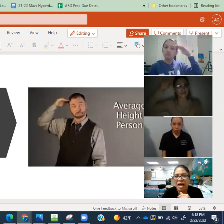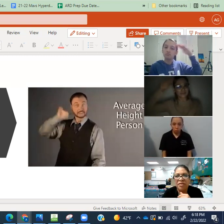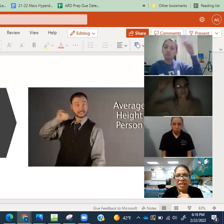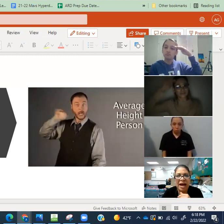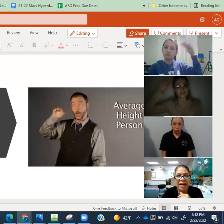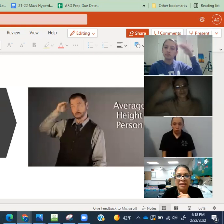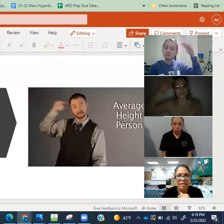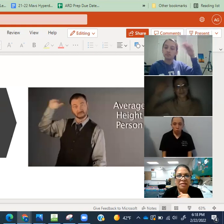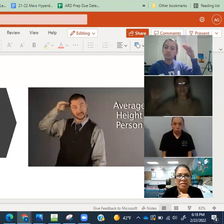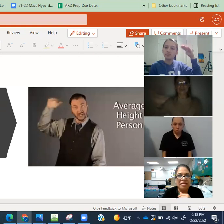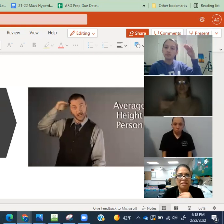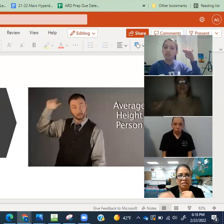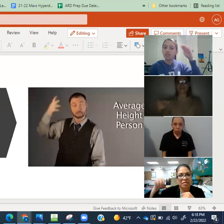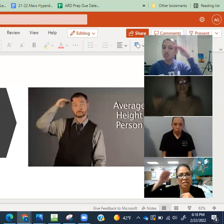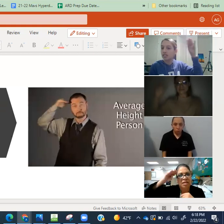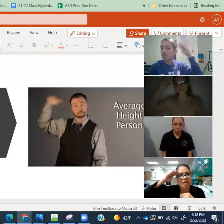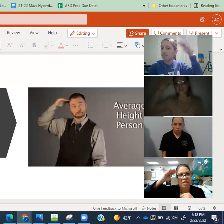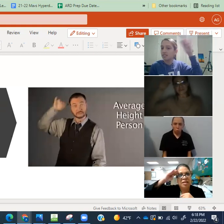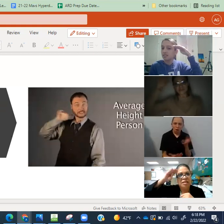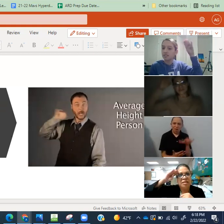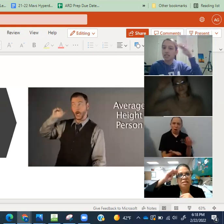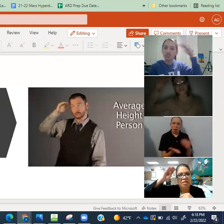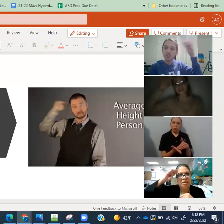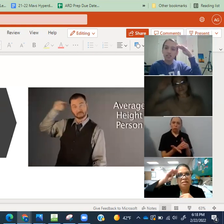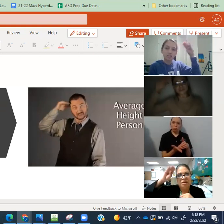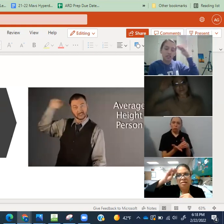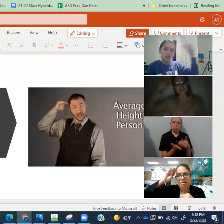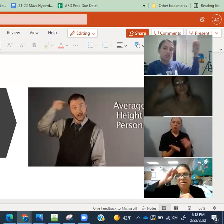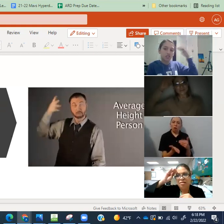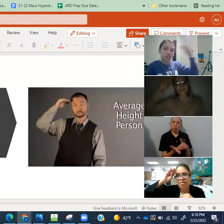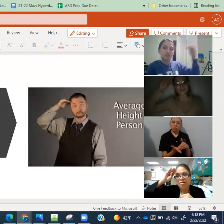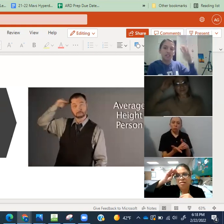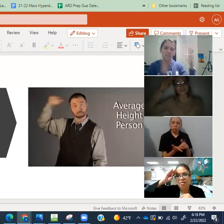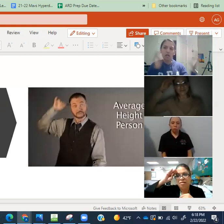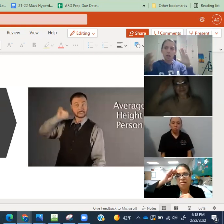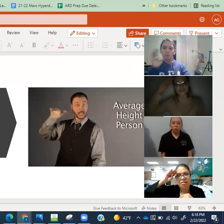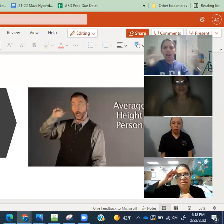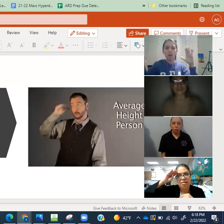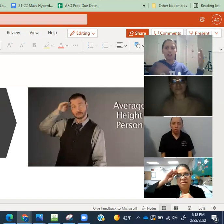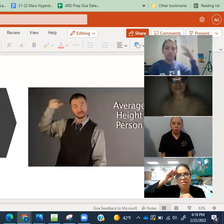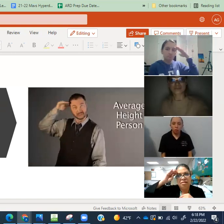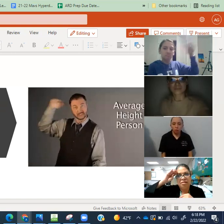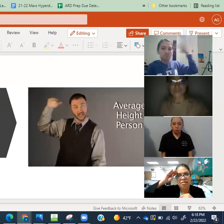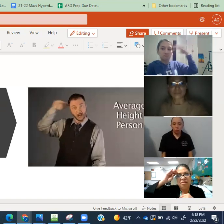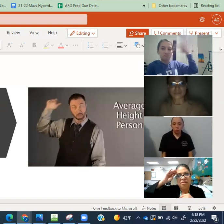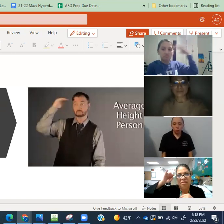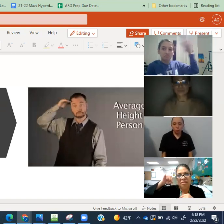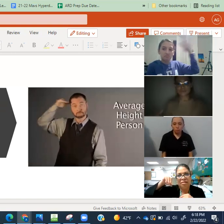What's average height? Just just like this? Yeah, just like this. Like you're just kind of like comparing.